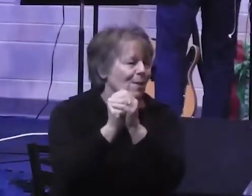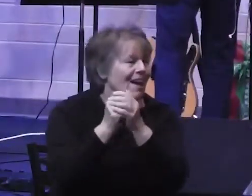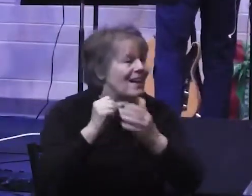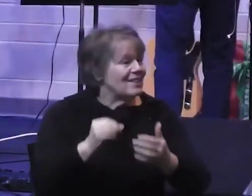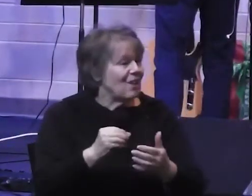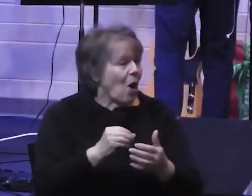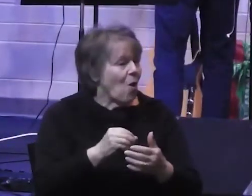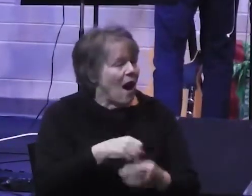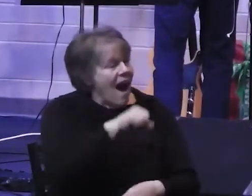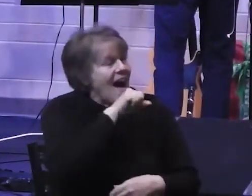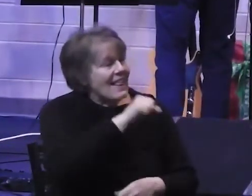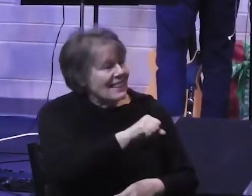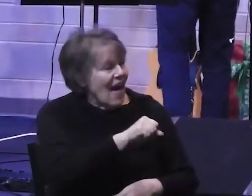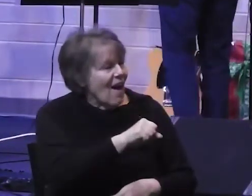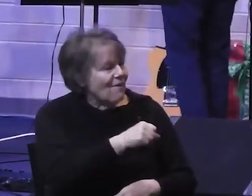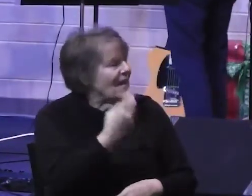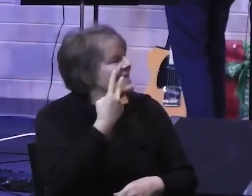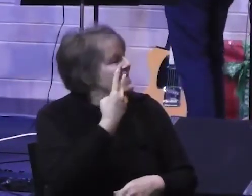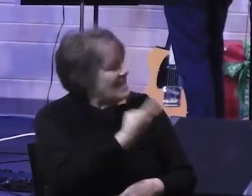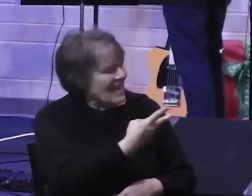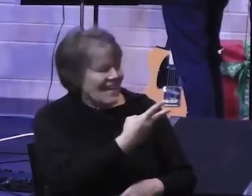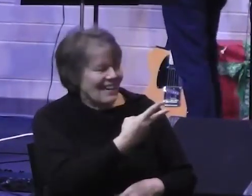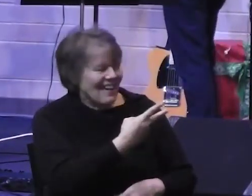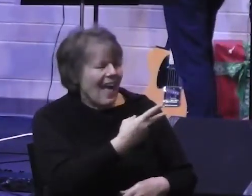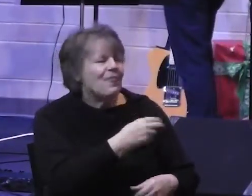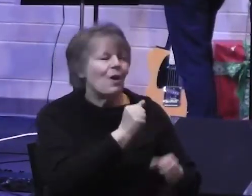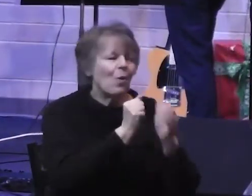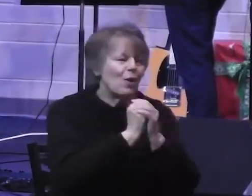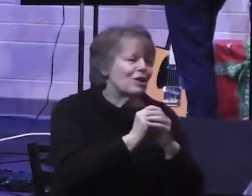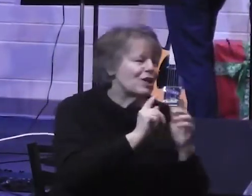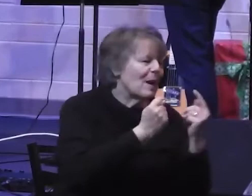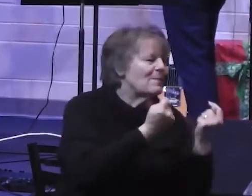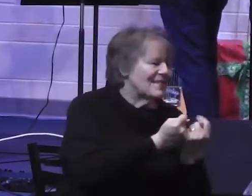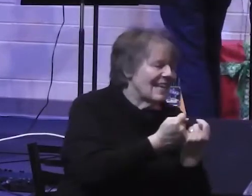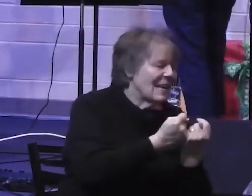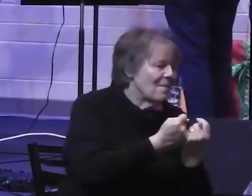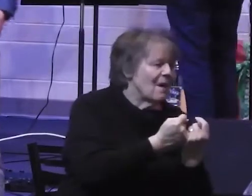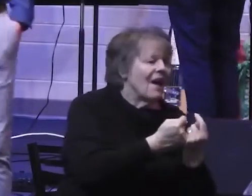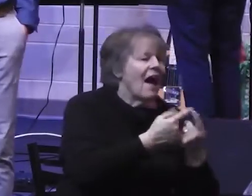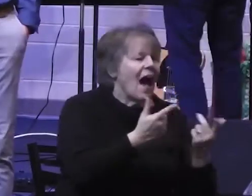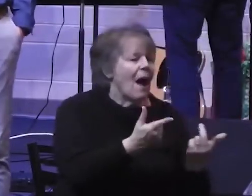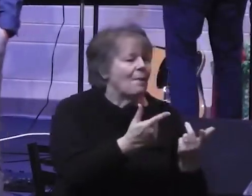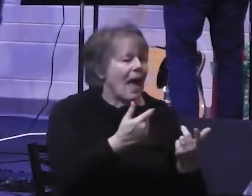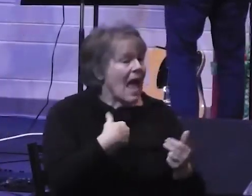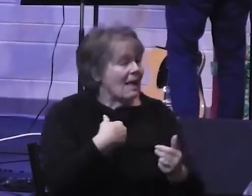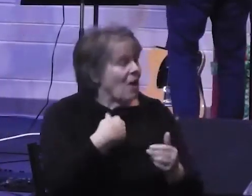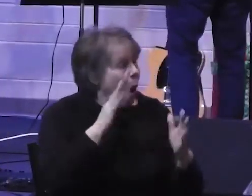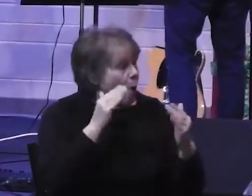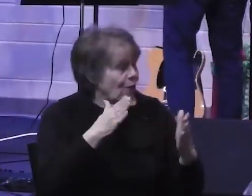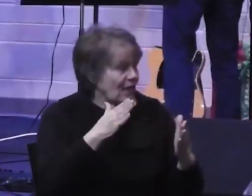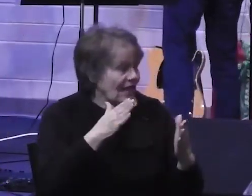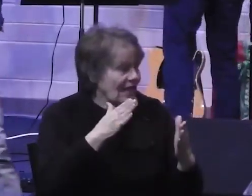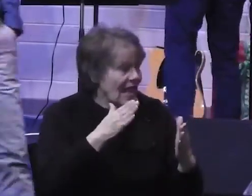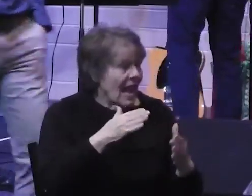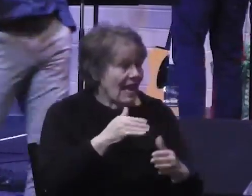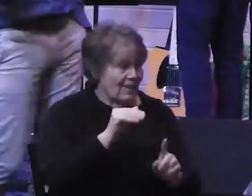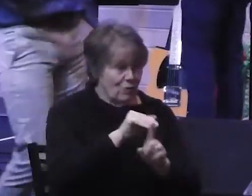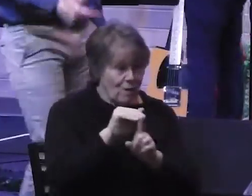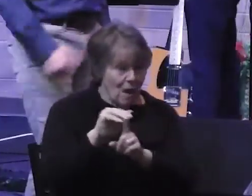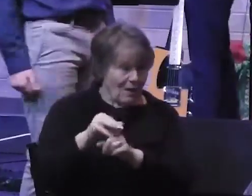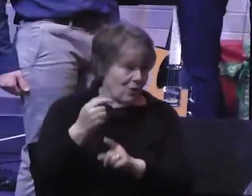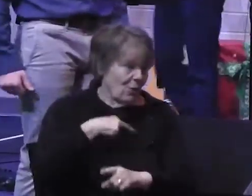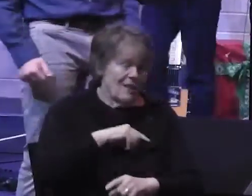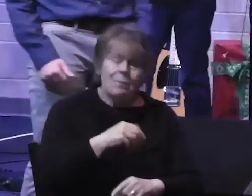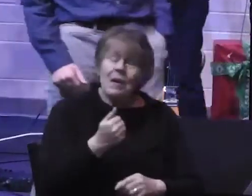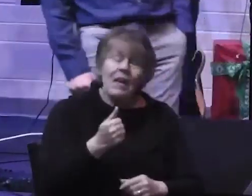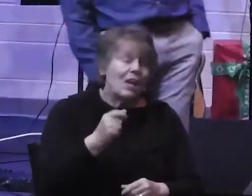the worship team with their musical gifts and their vocal gifts doing that, but it's a reminder, and hopefully it's a reminder to all of us, that you don't have to have musical gifts.